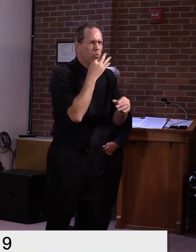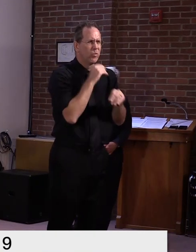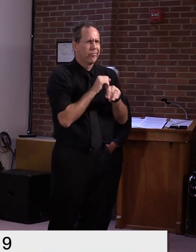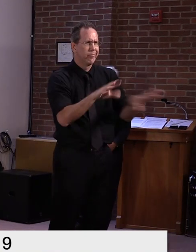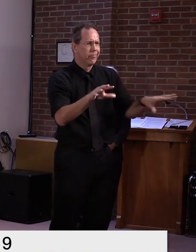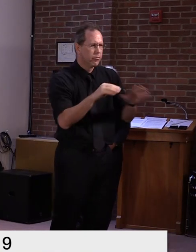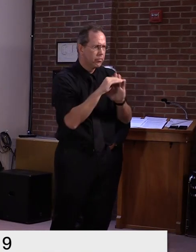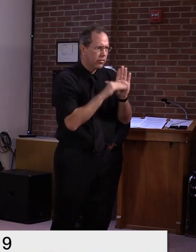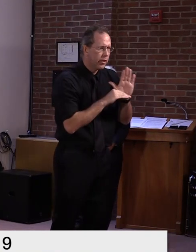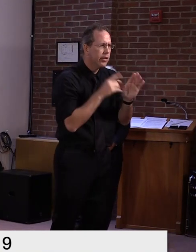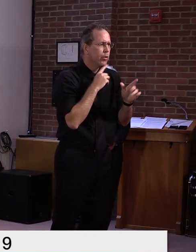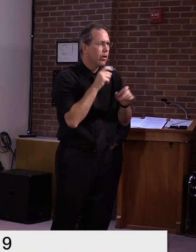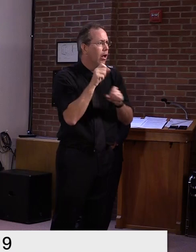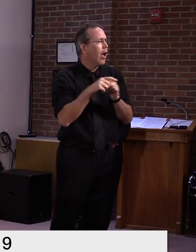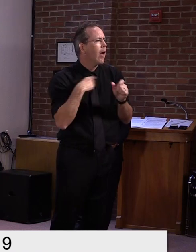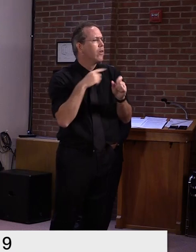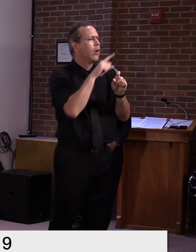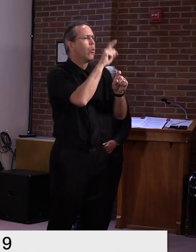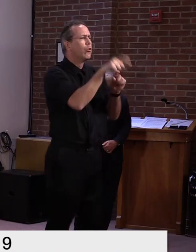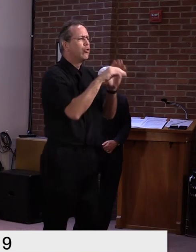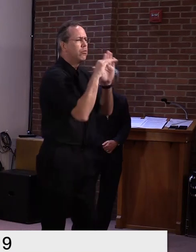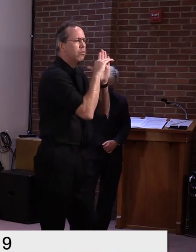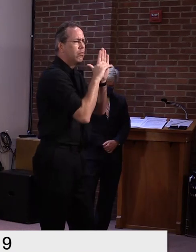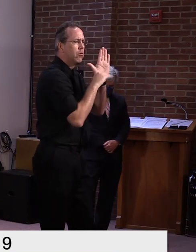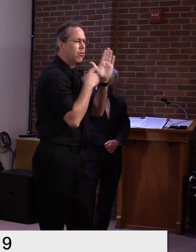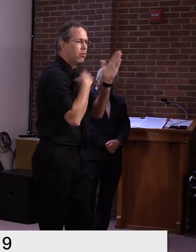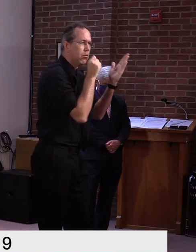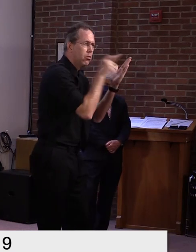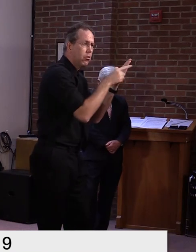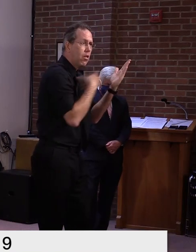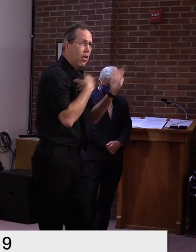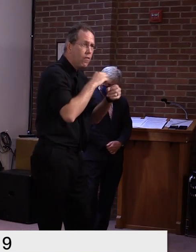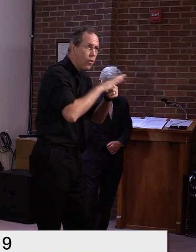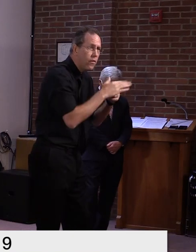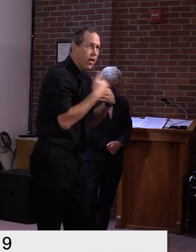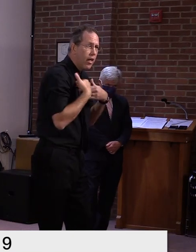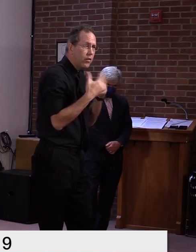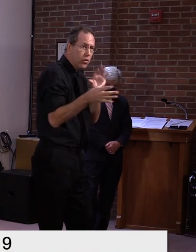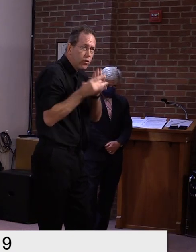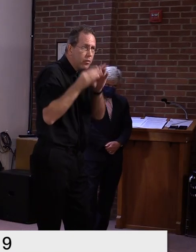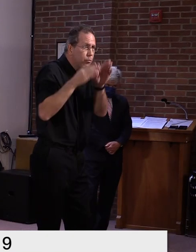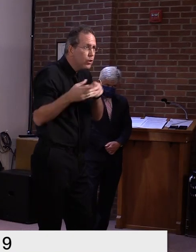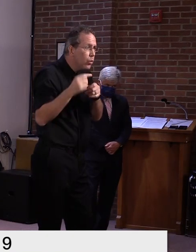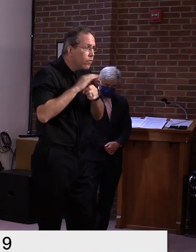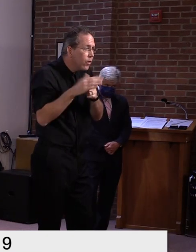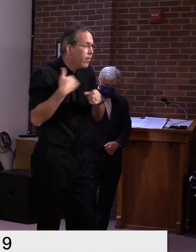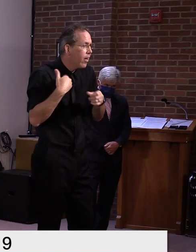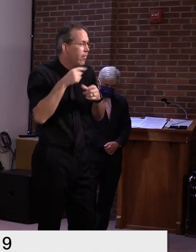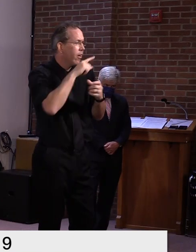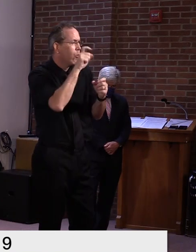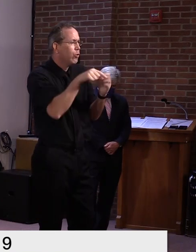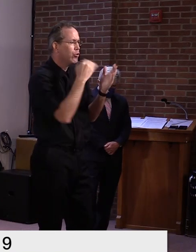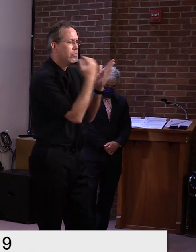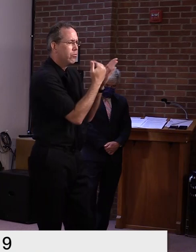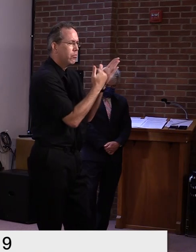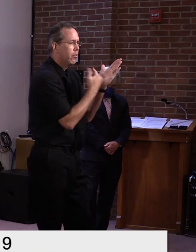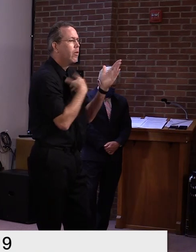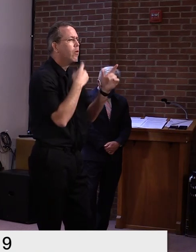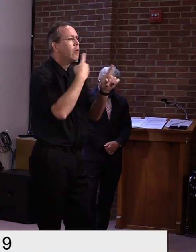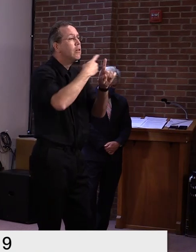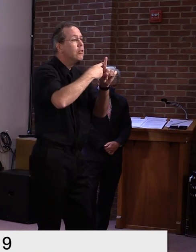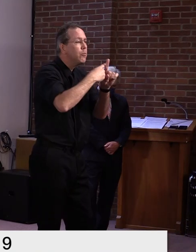COVID-19? The second one is a series of symptoms. And then the third question is a temperature check of 100 degrees, 100.4 or